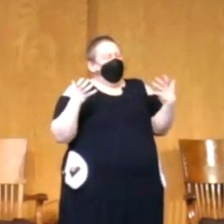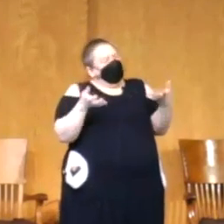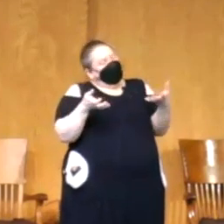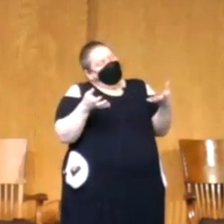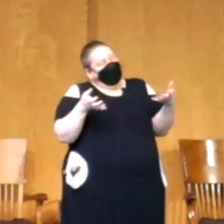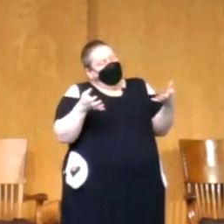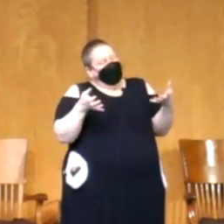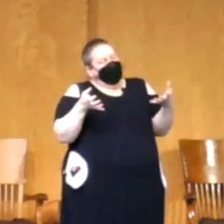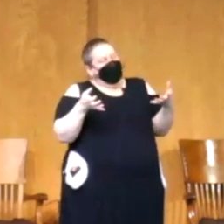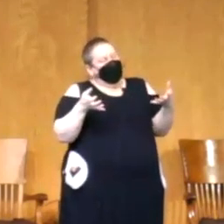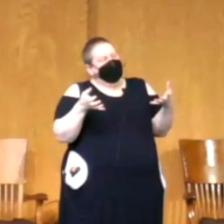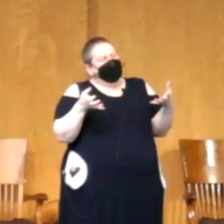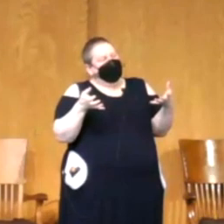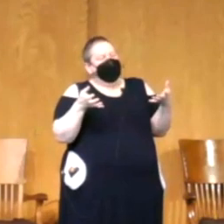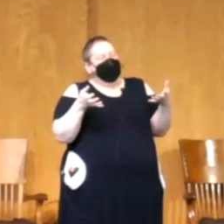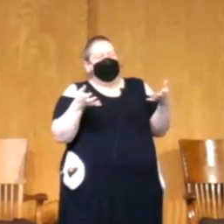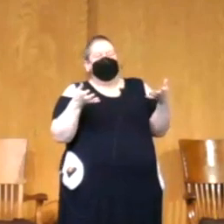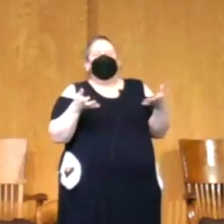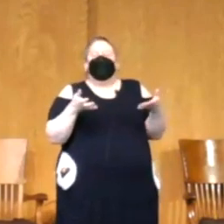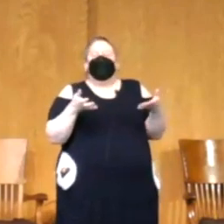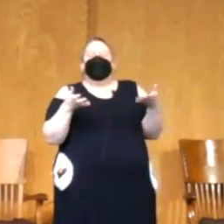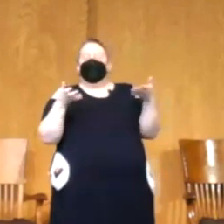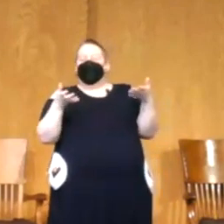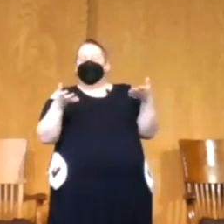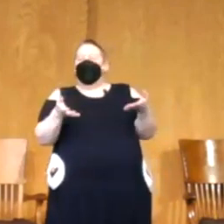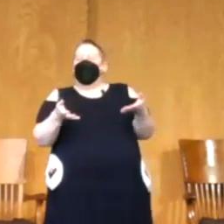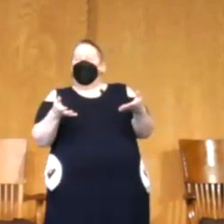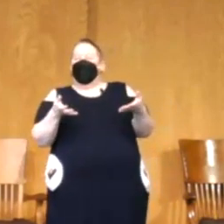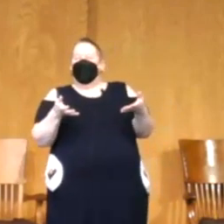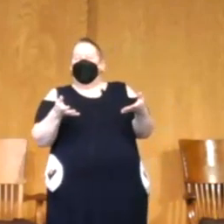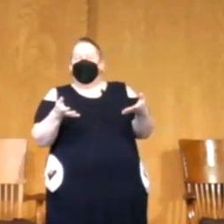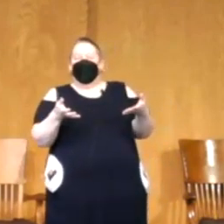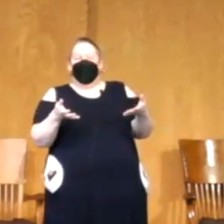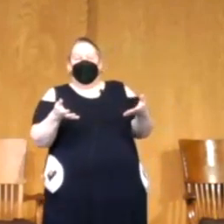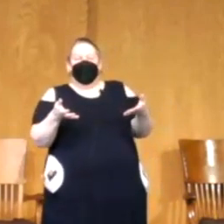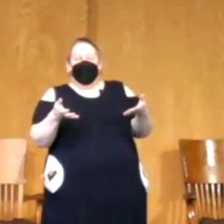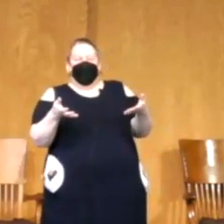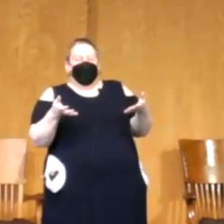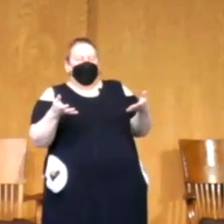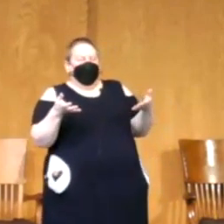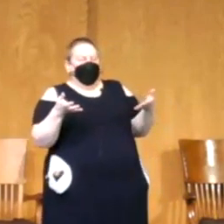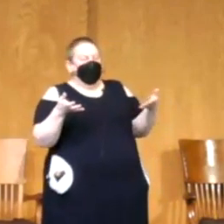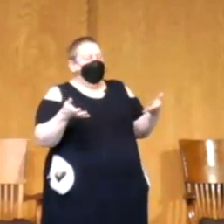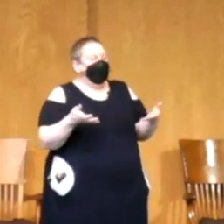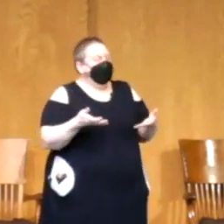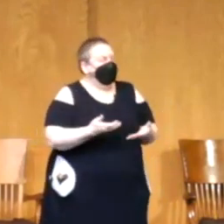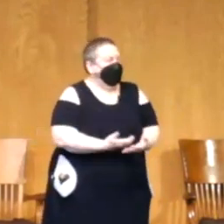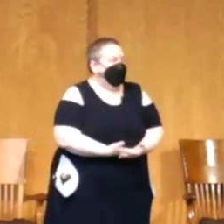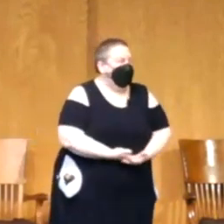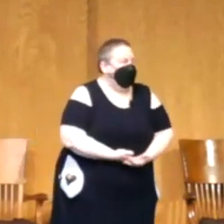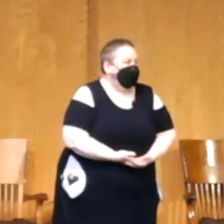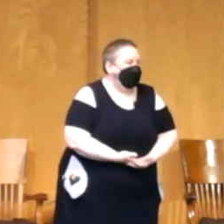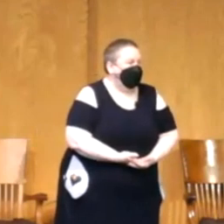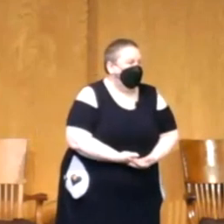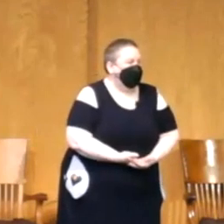are we remembering to make space for the